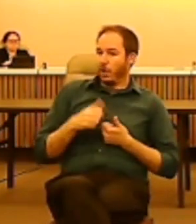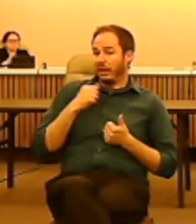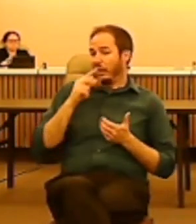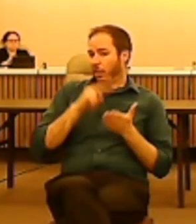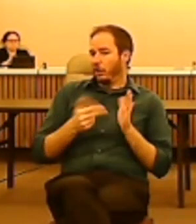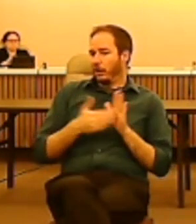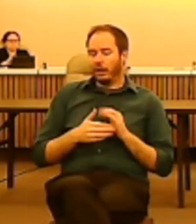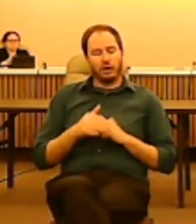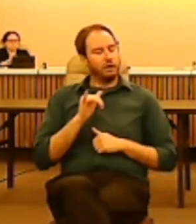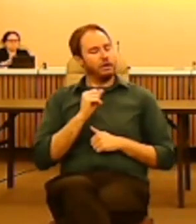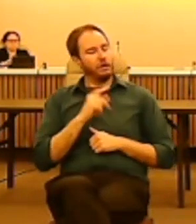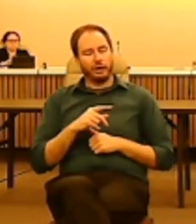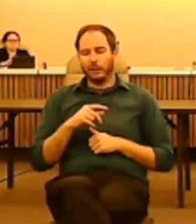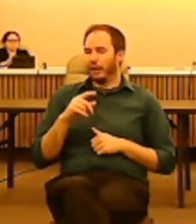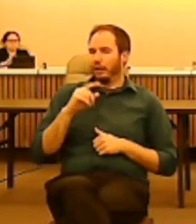Yeah.